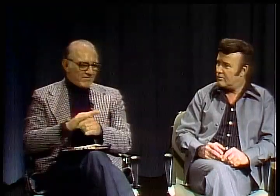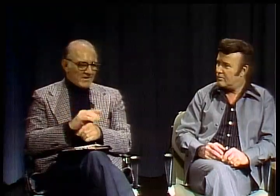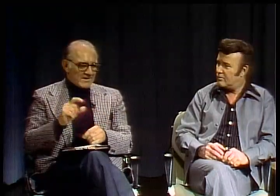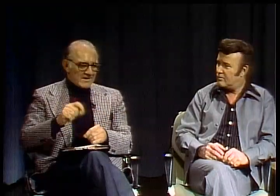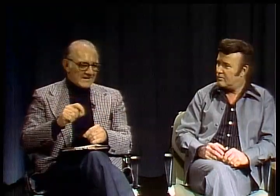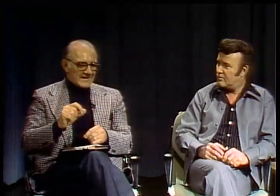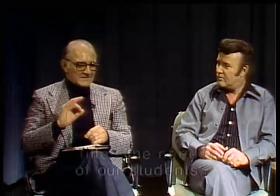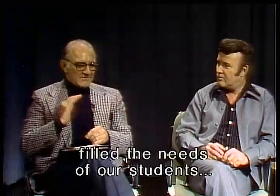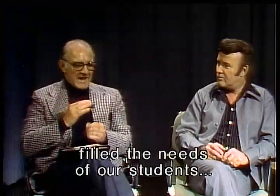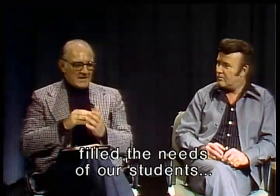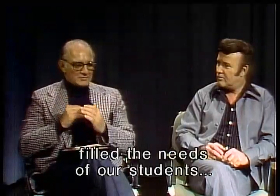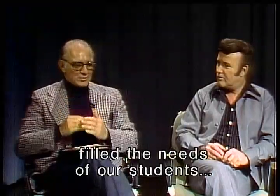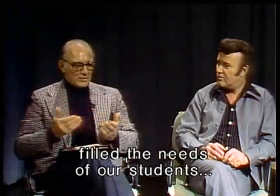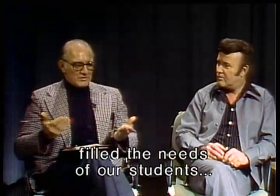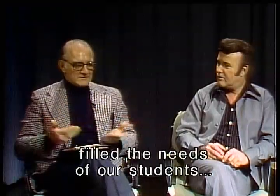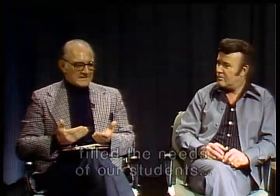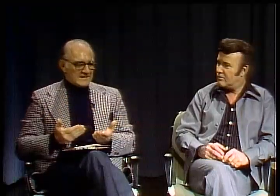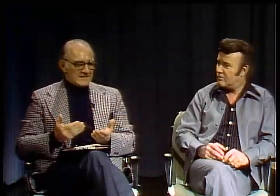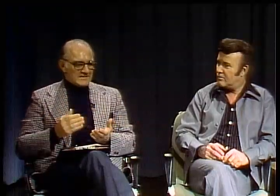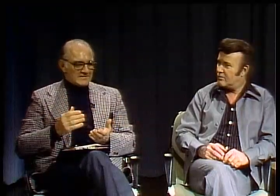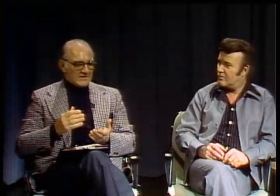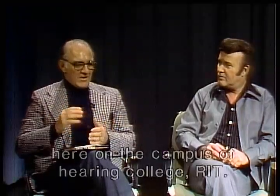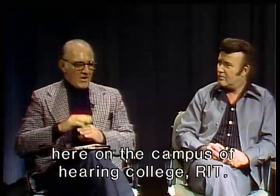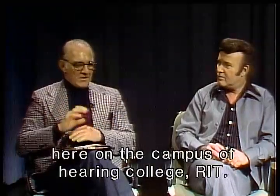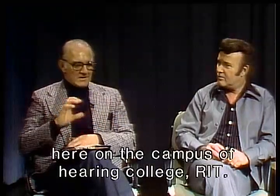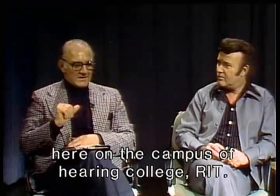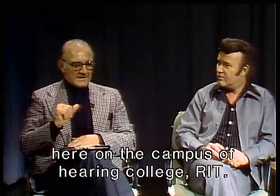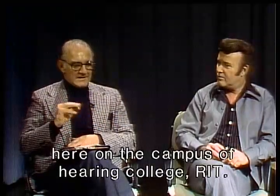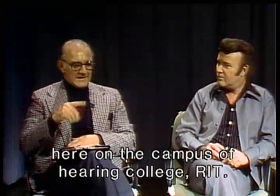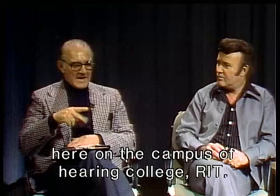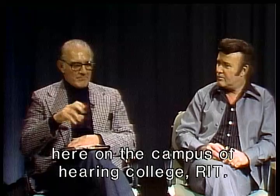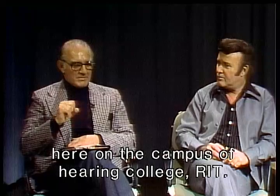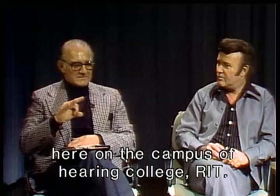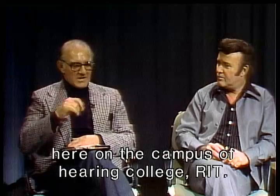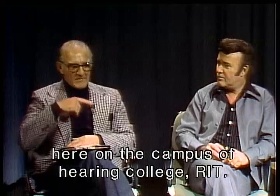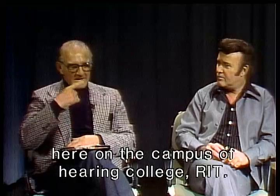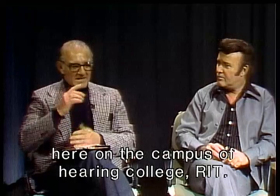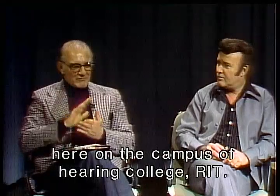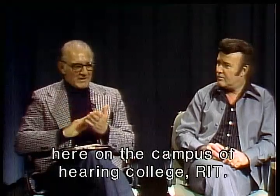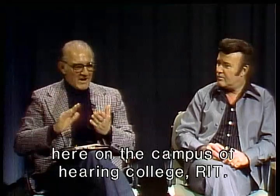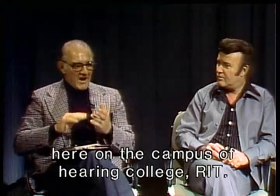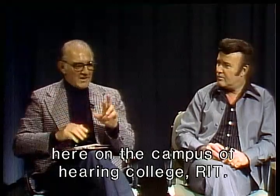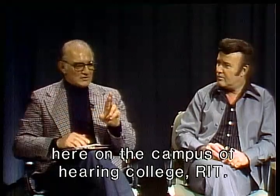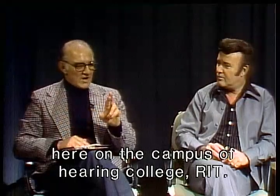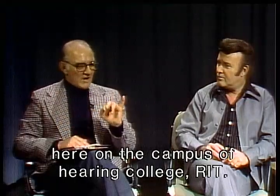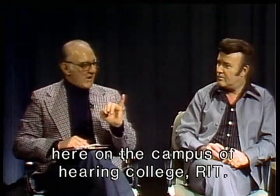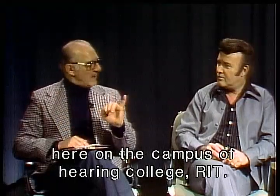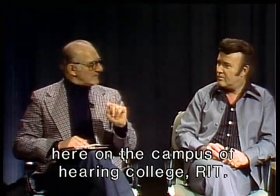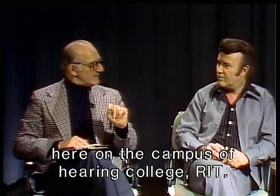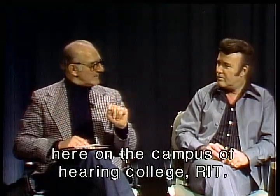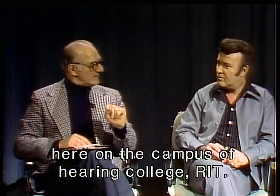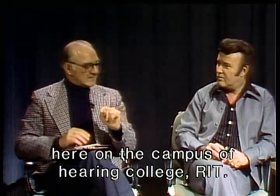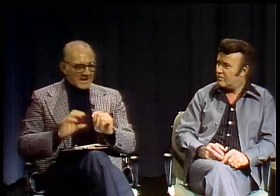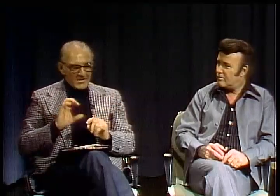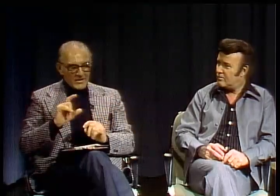filled the needs of our students here on the campus of here in College of RIT. And the